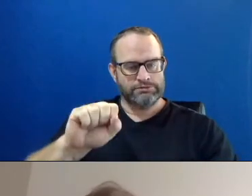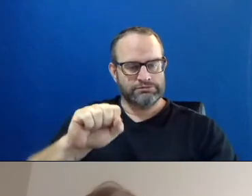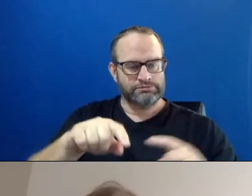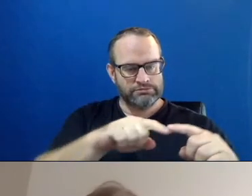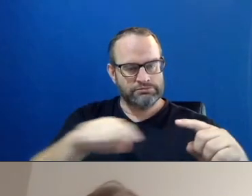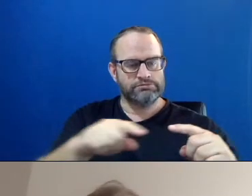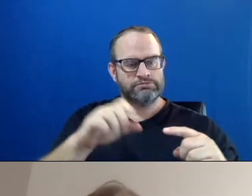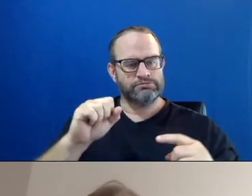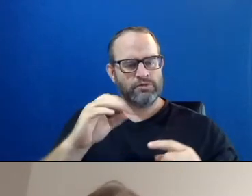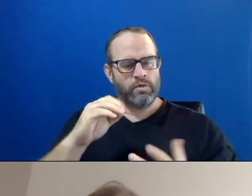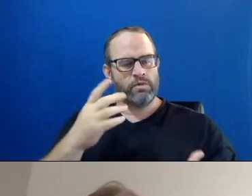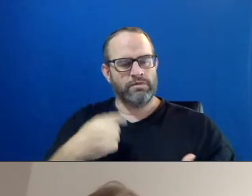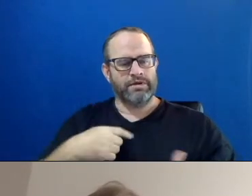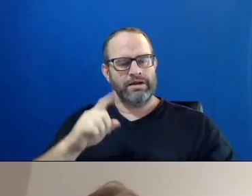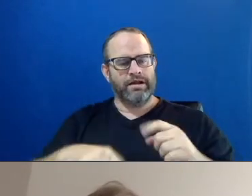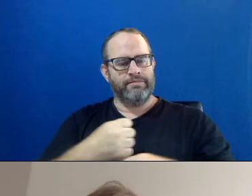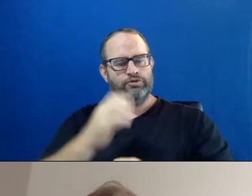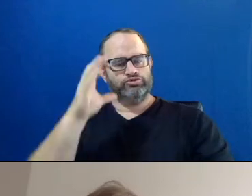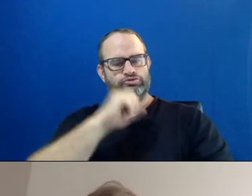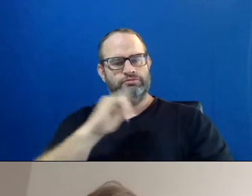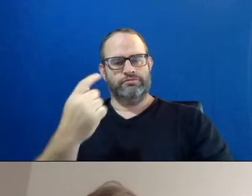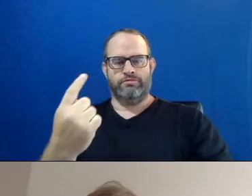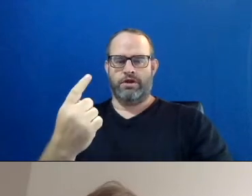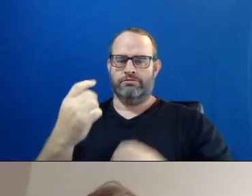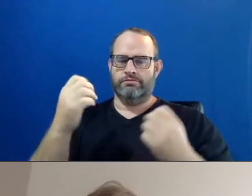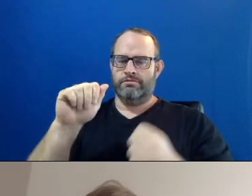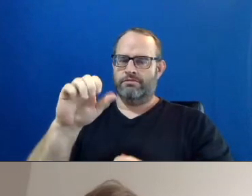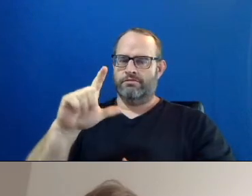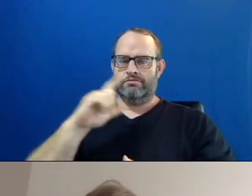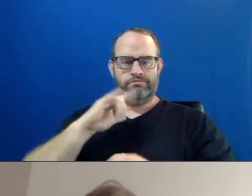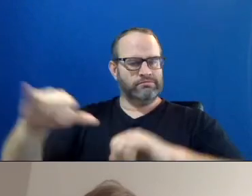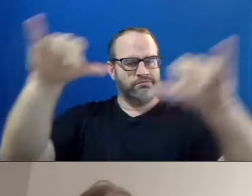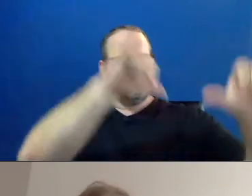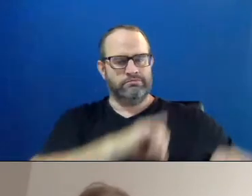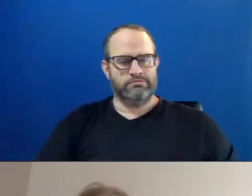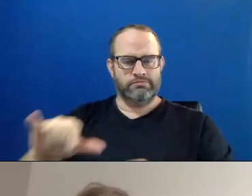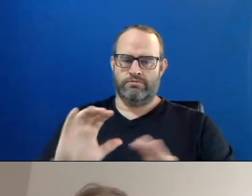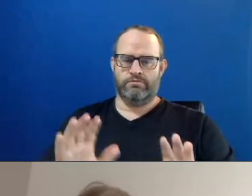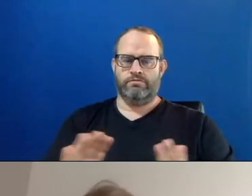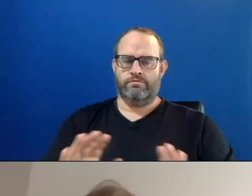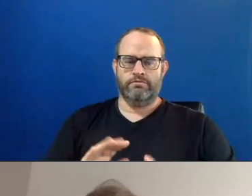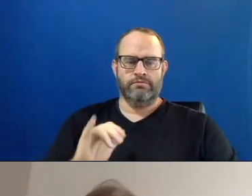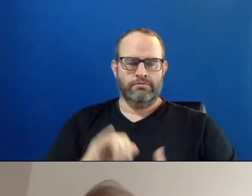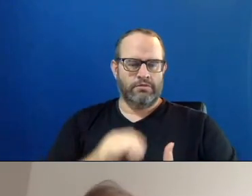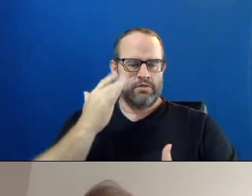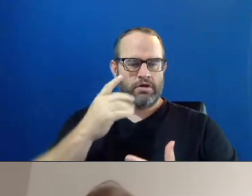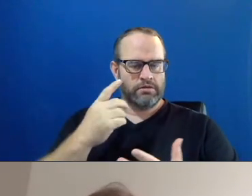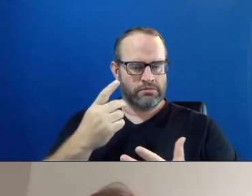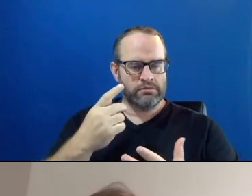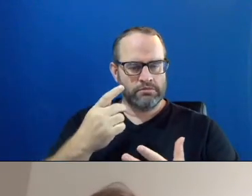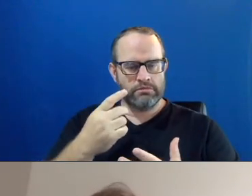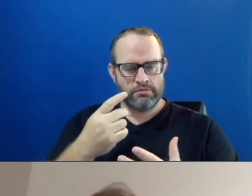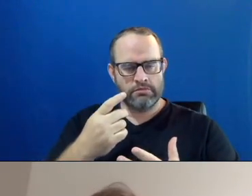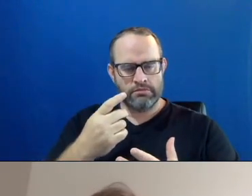ASL versus the ASL that people who identify as white may use. And so those regional differences, we try not